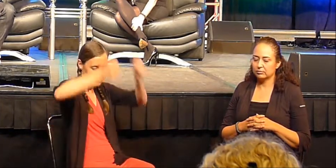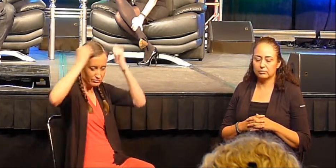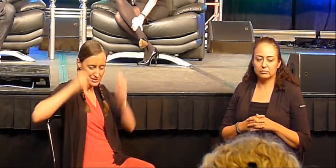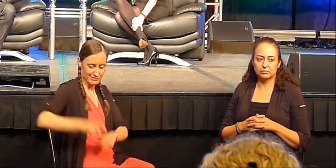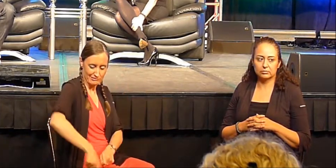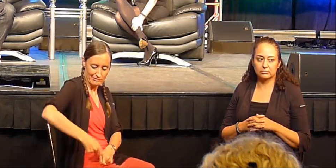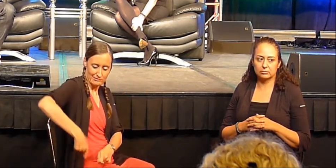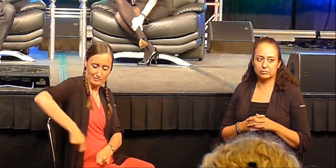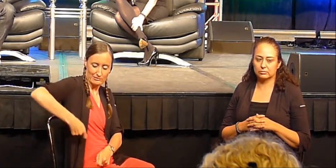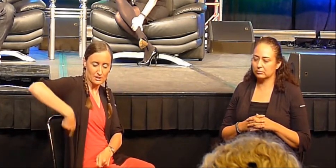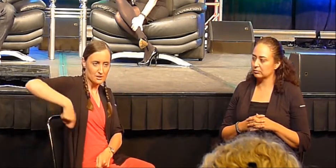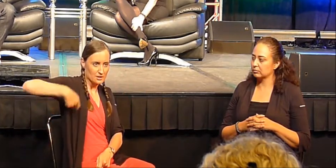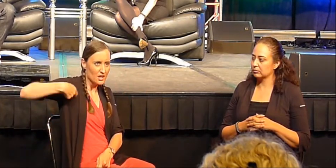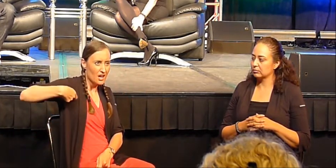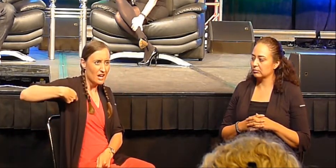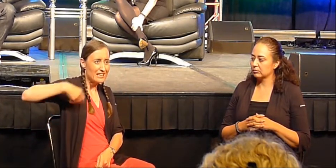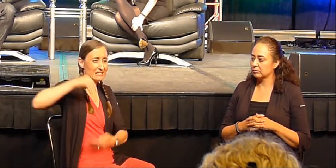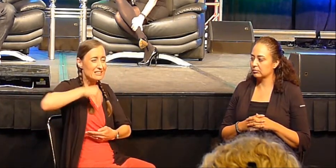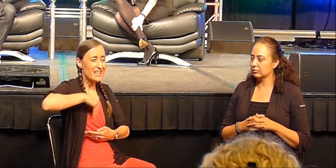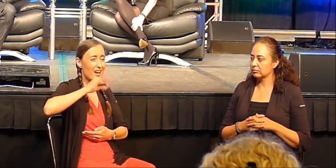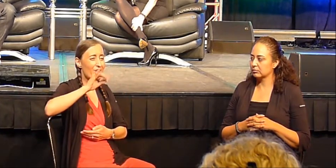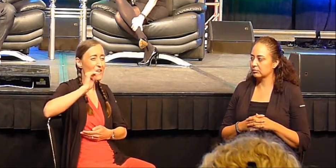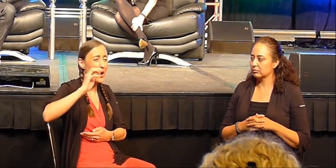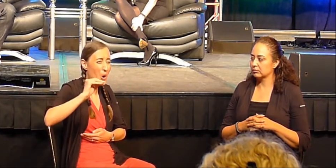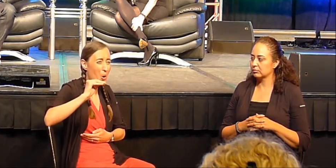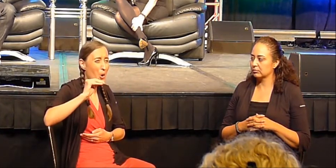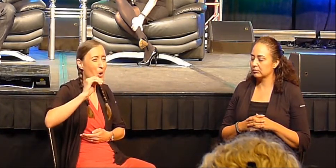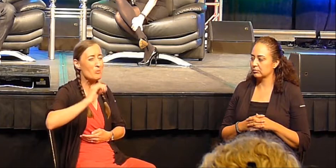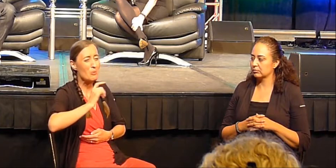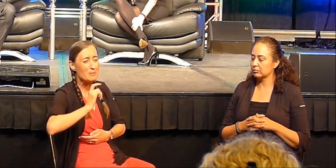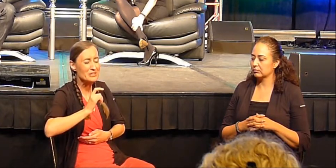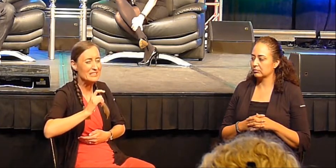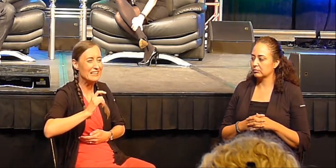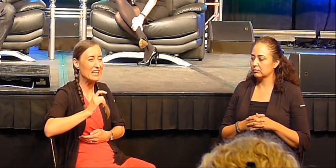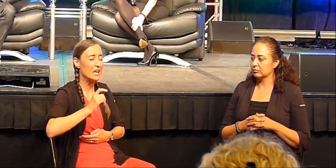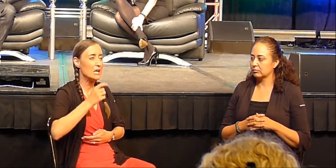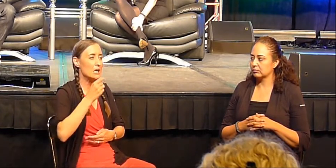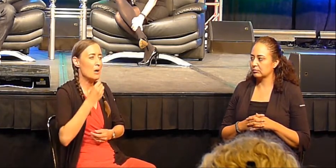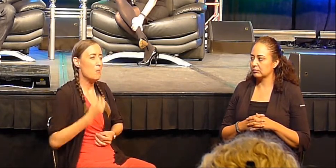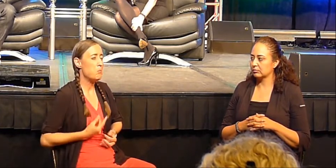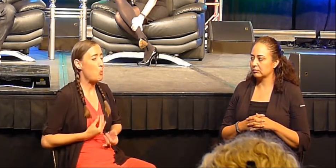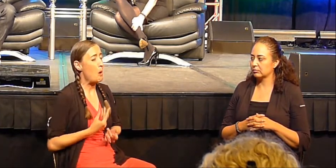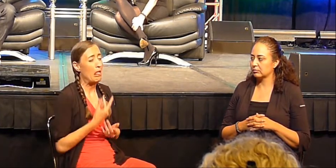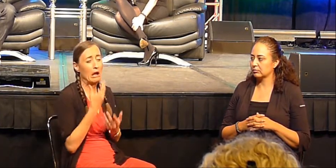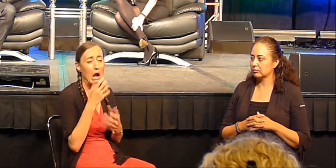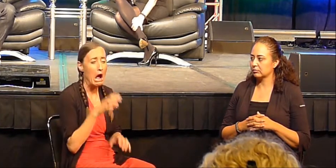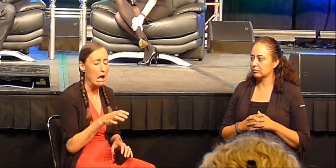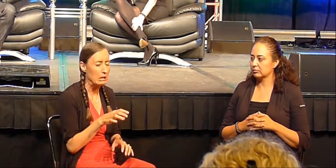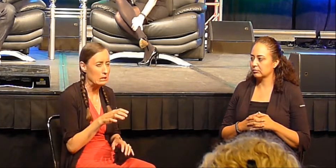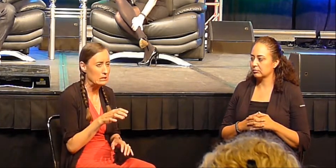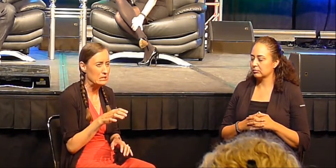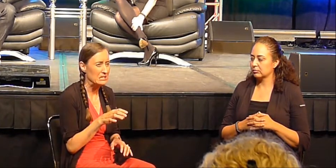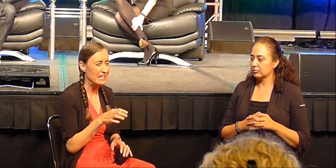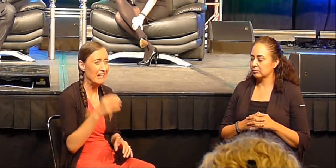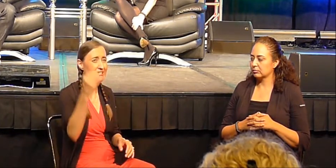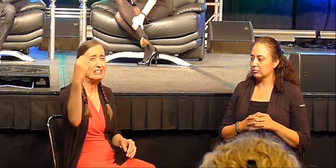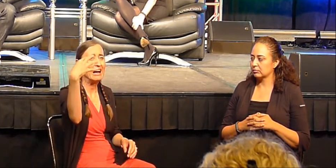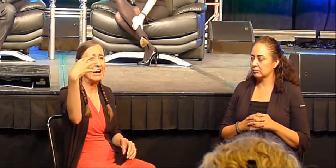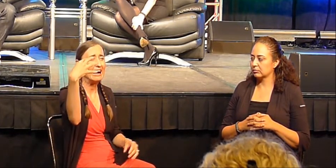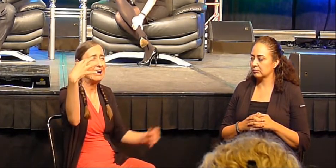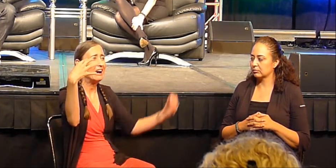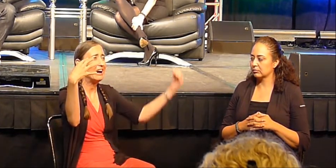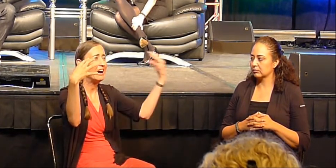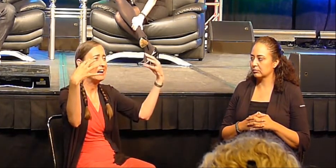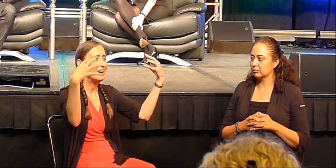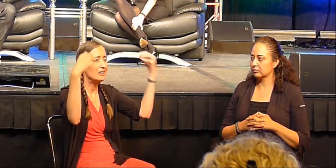Yeah. And it was filled with foam, latex, rubber, and it was boiling on the set. I mean, they had hot lights on there and